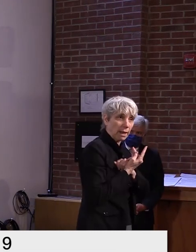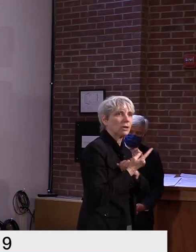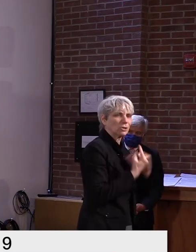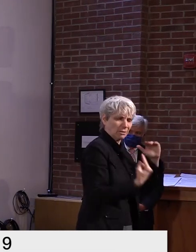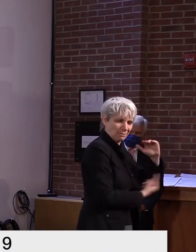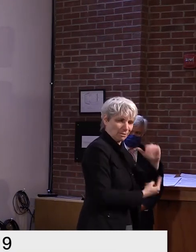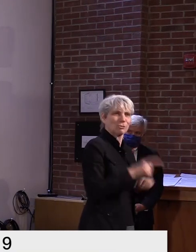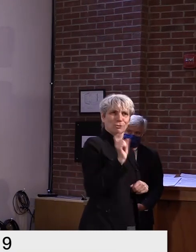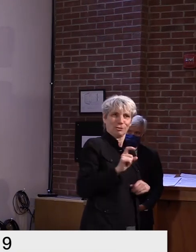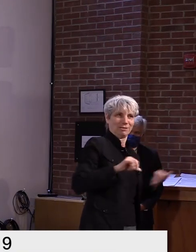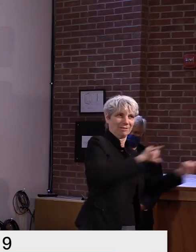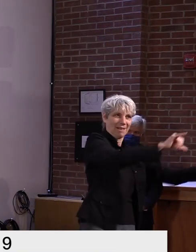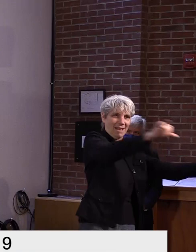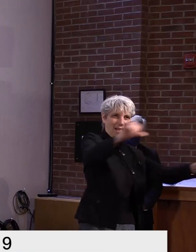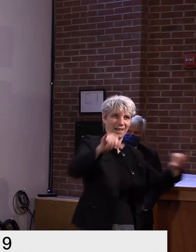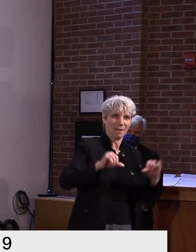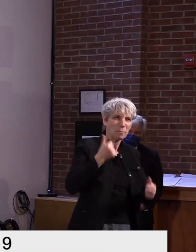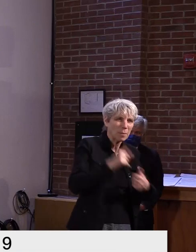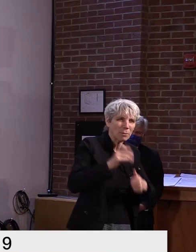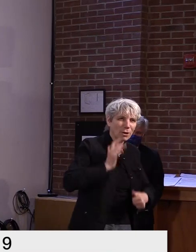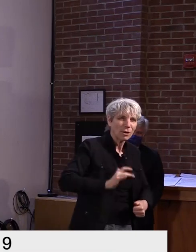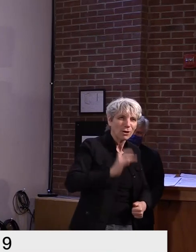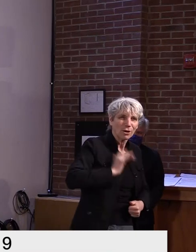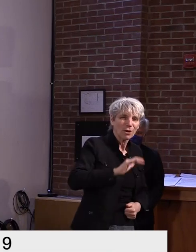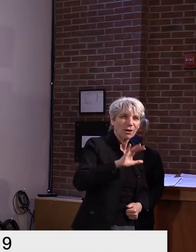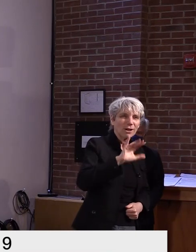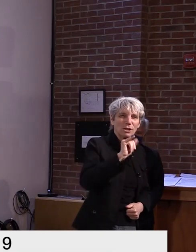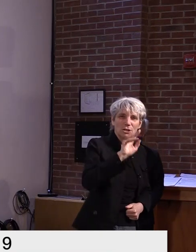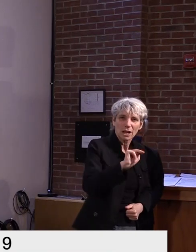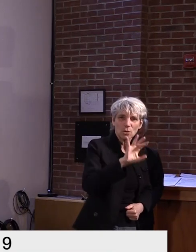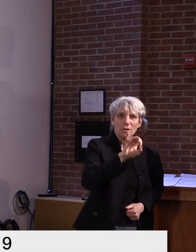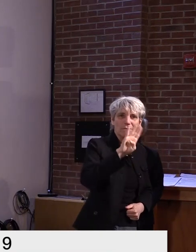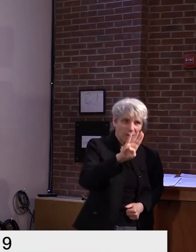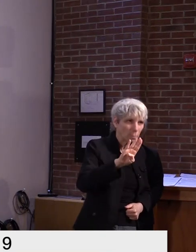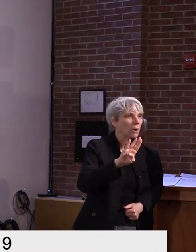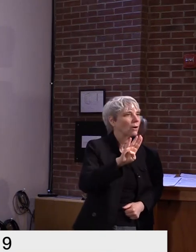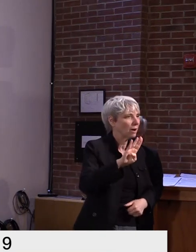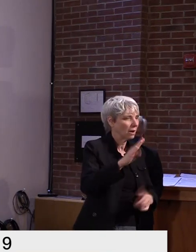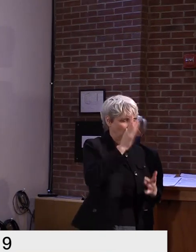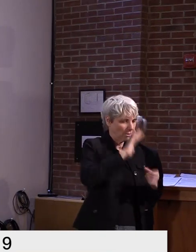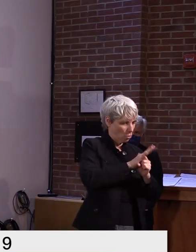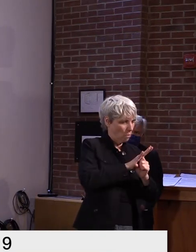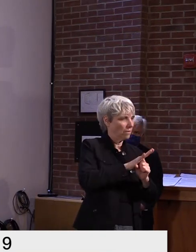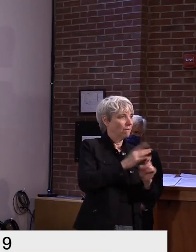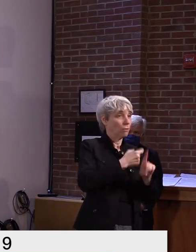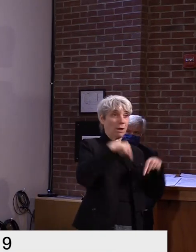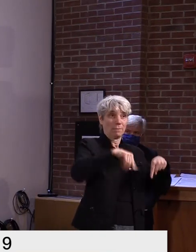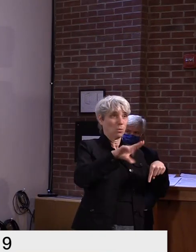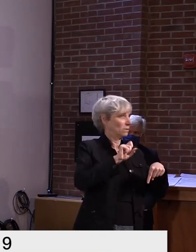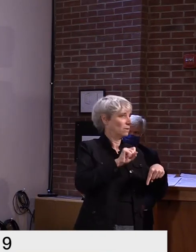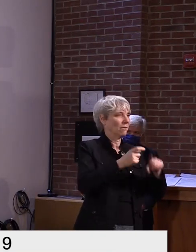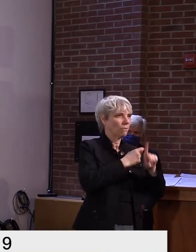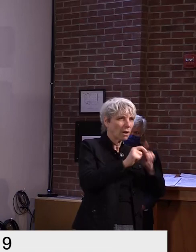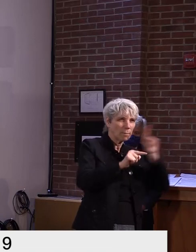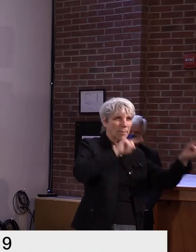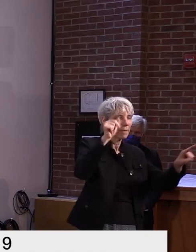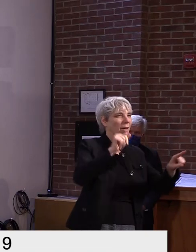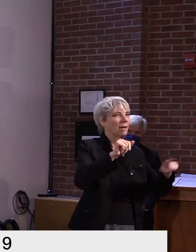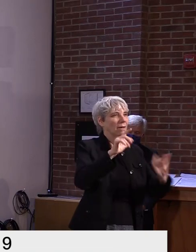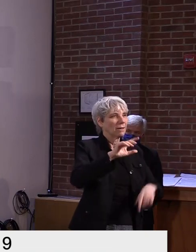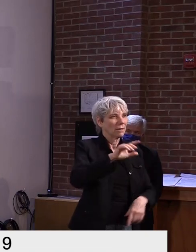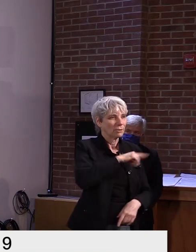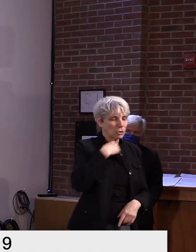pandemic in the first place. But again, we in Vermont have the same policy, the same map you just